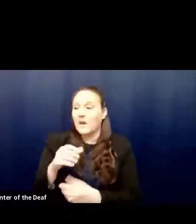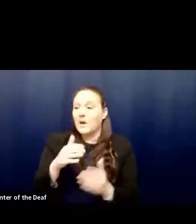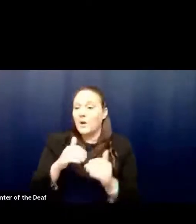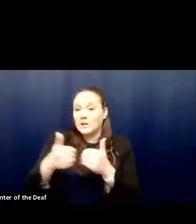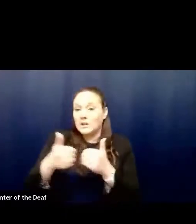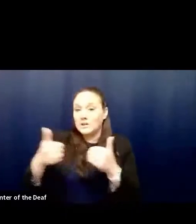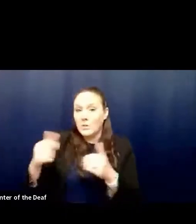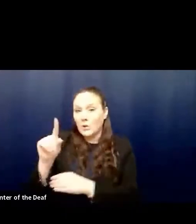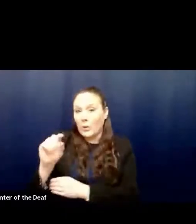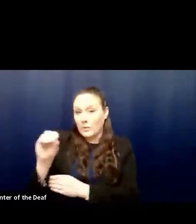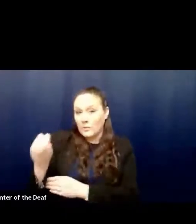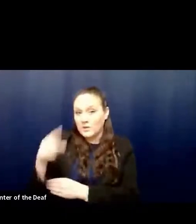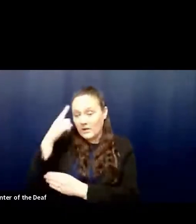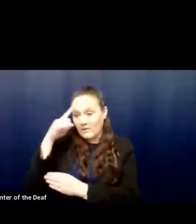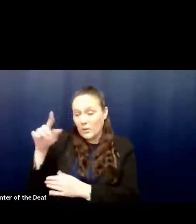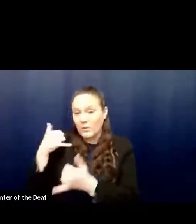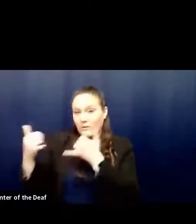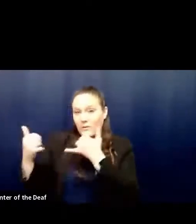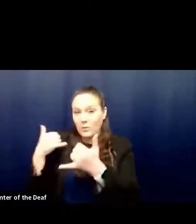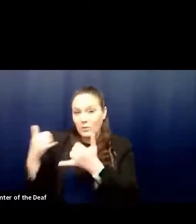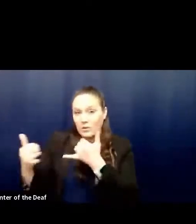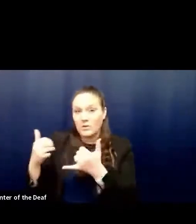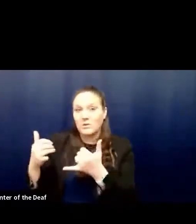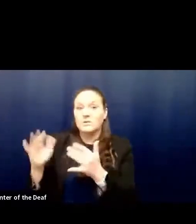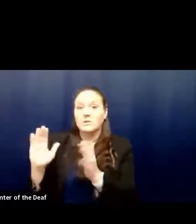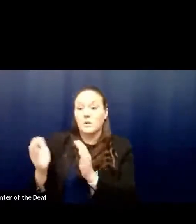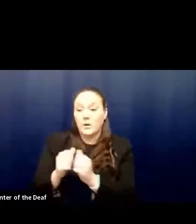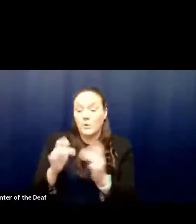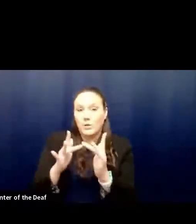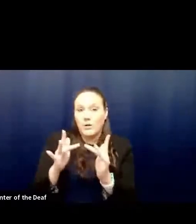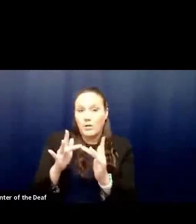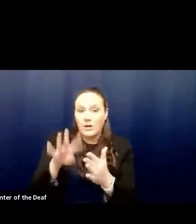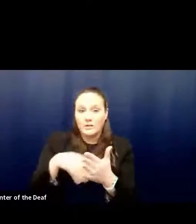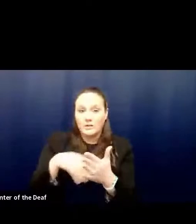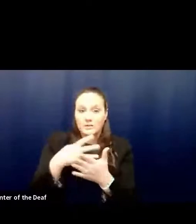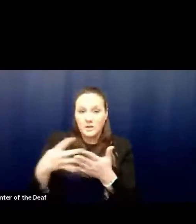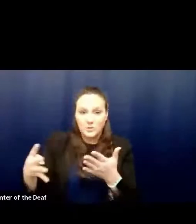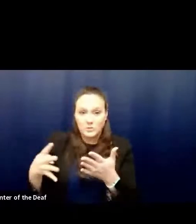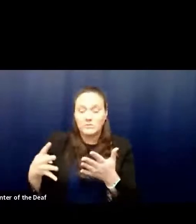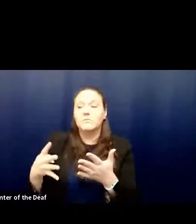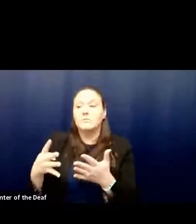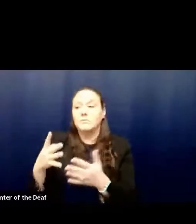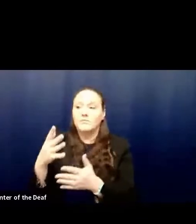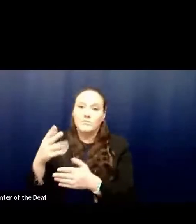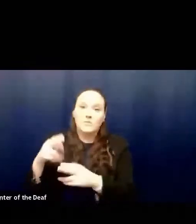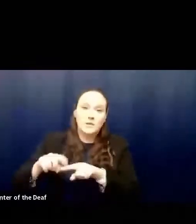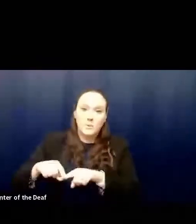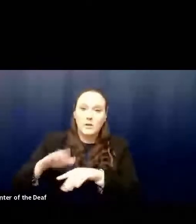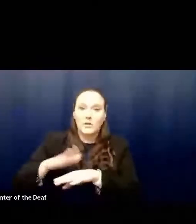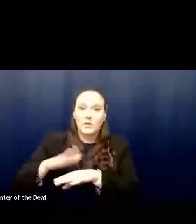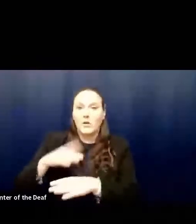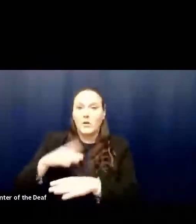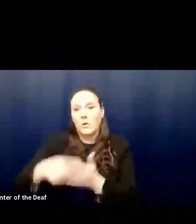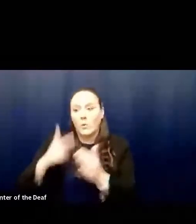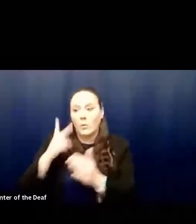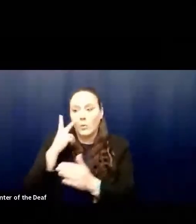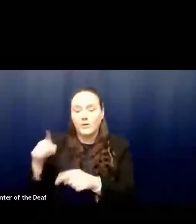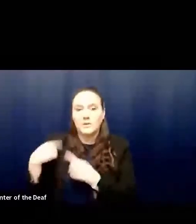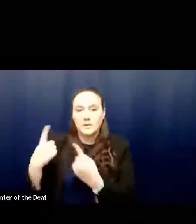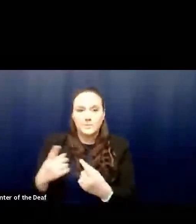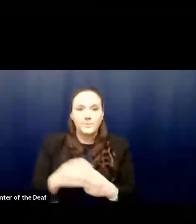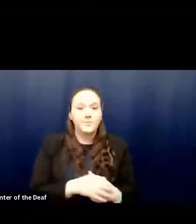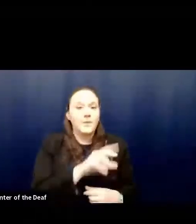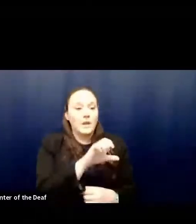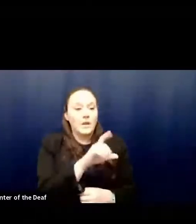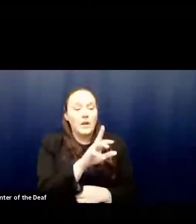for phone calls versus the online scheduling system based on what we've seen historically. Also from Claire with WUOT, she says this